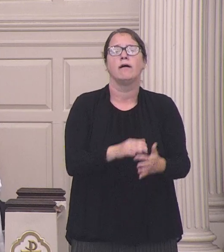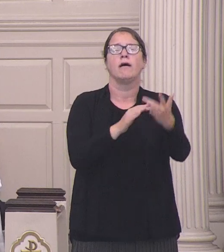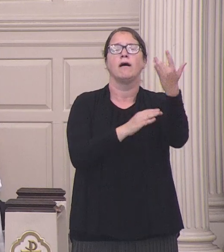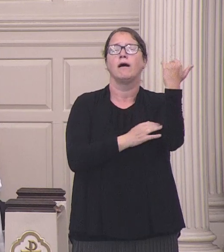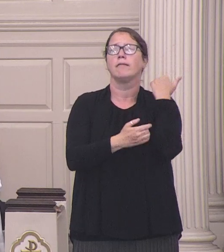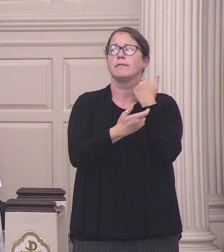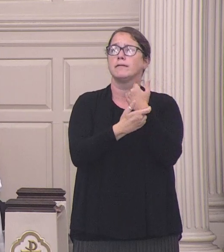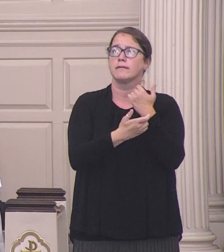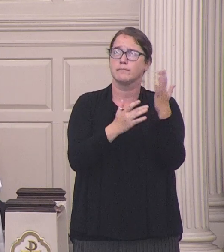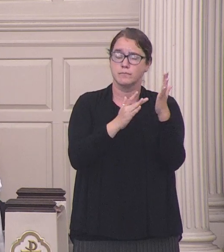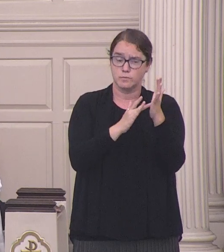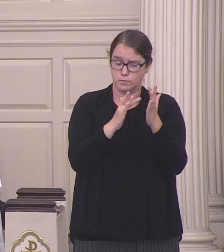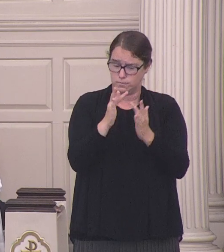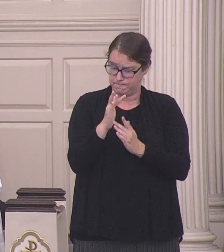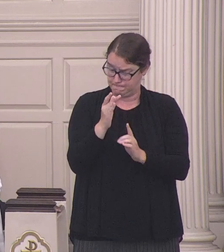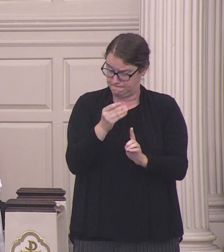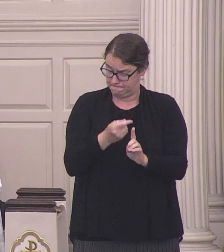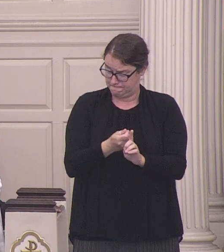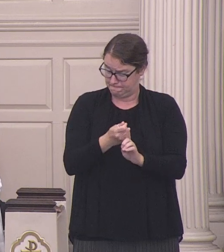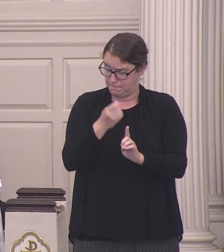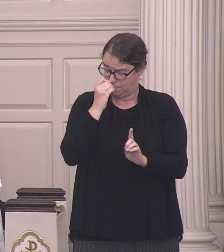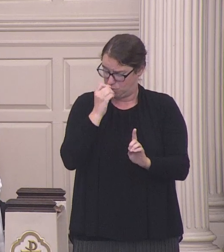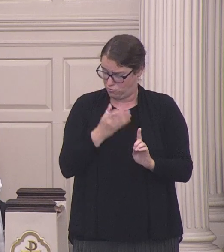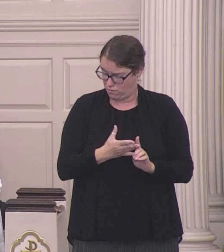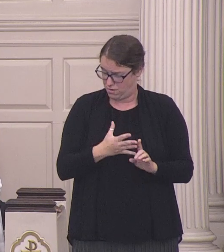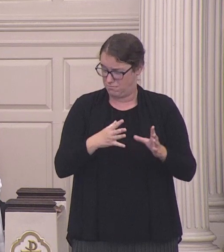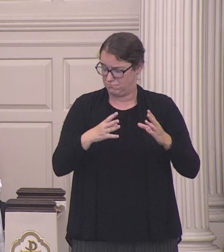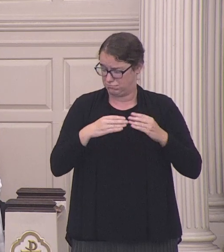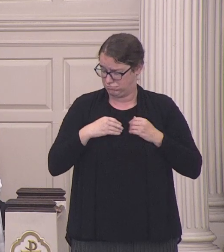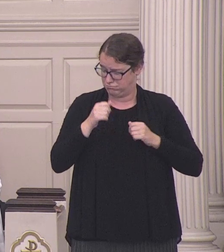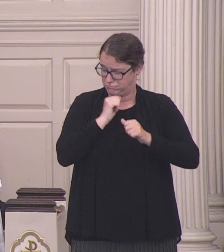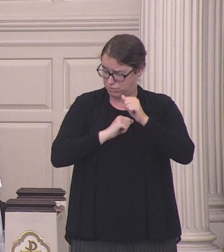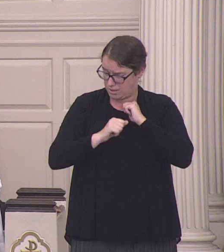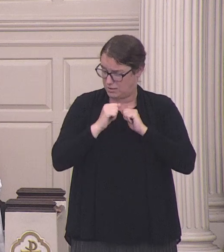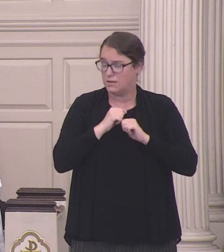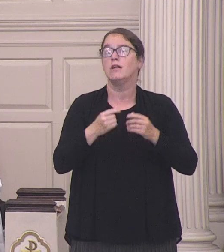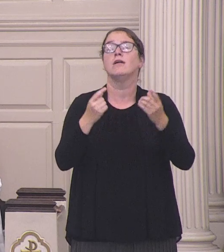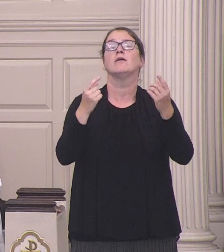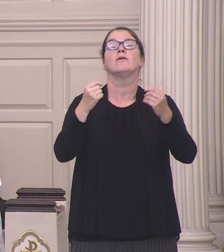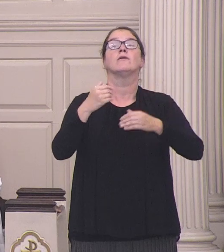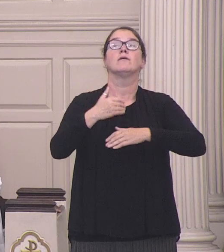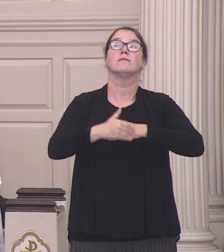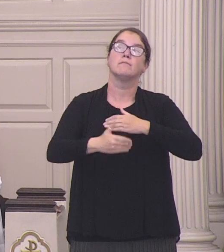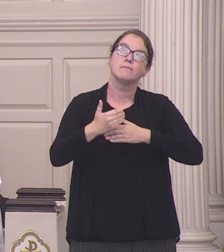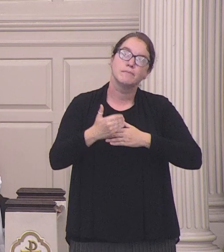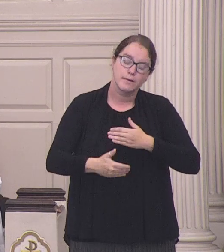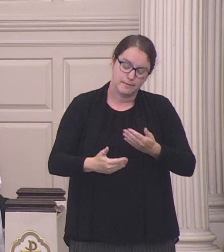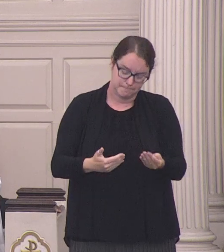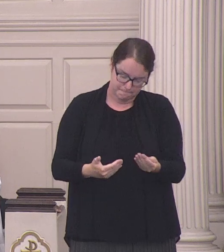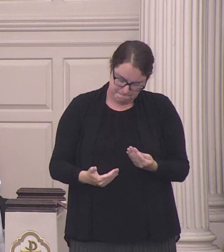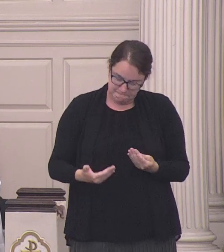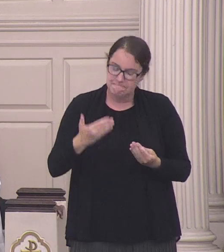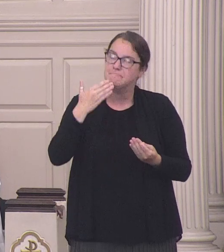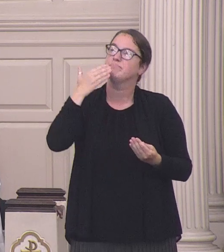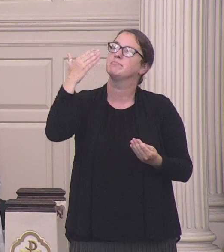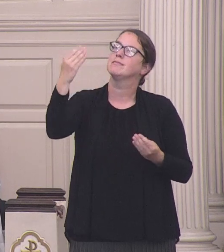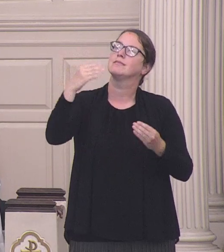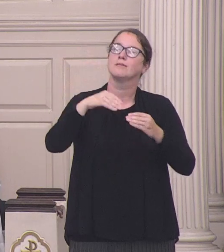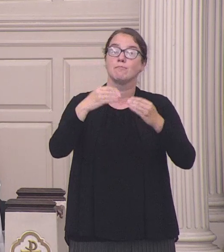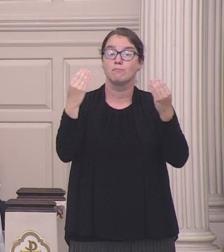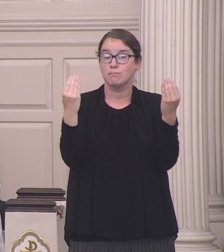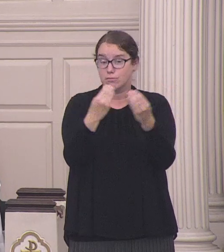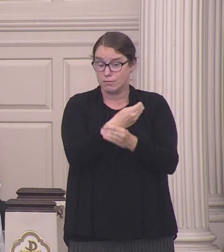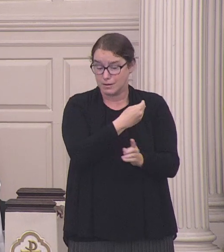he was betrayed and entered willingly into his passion, he took bread and, giving thanks, broke it and gave it to